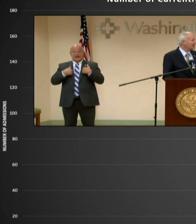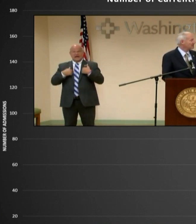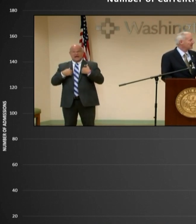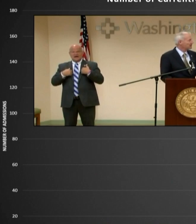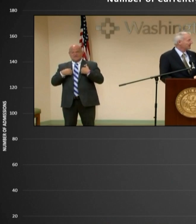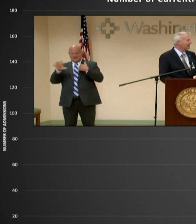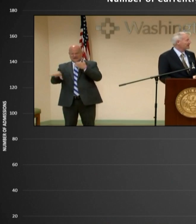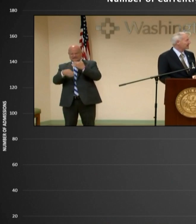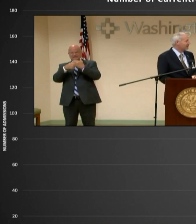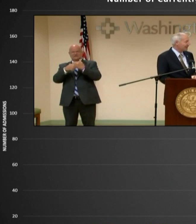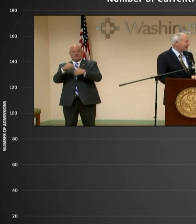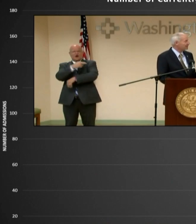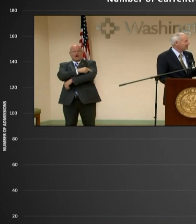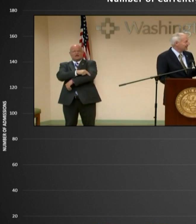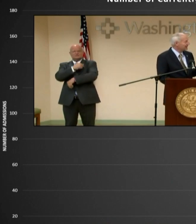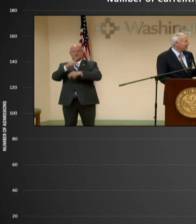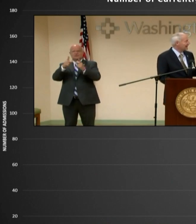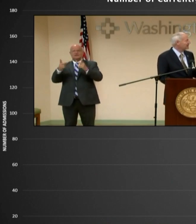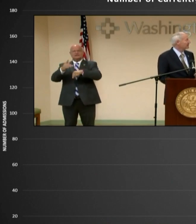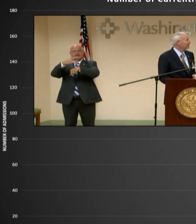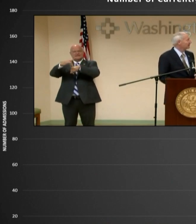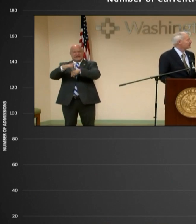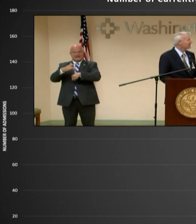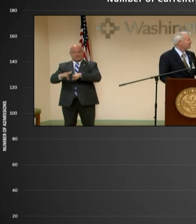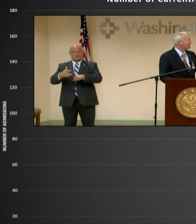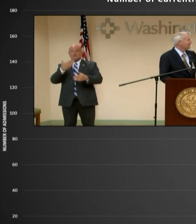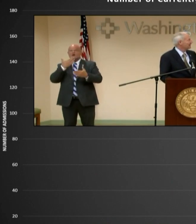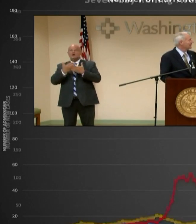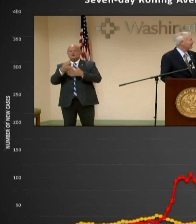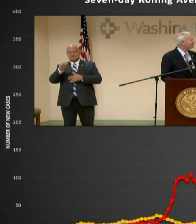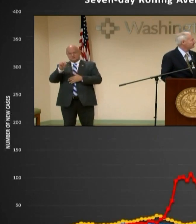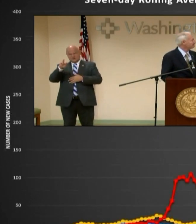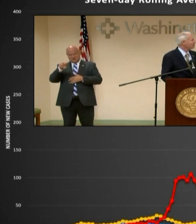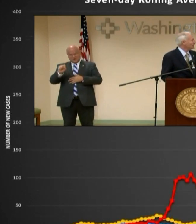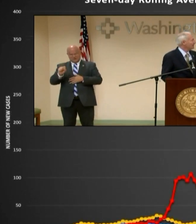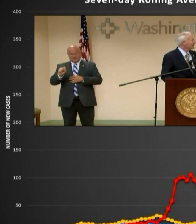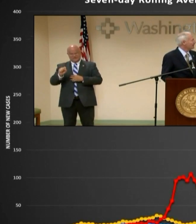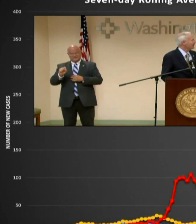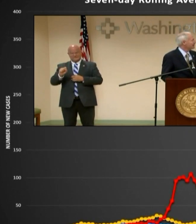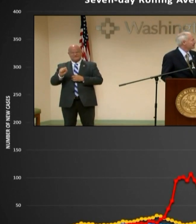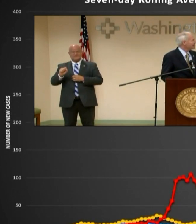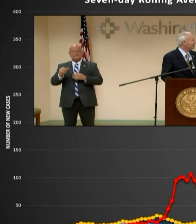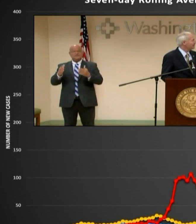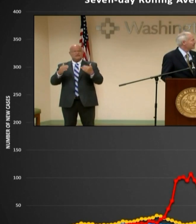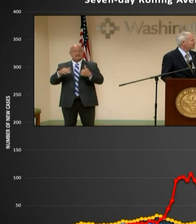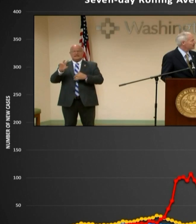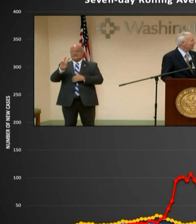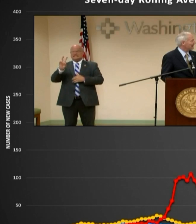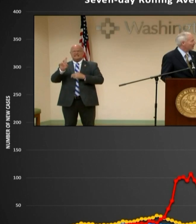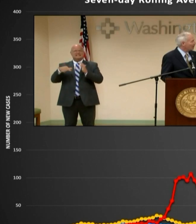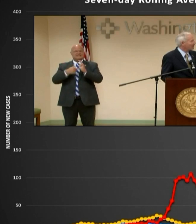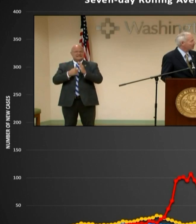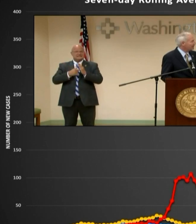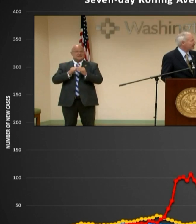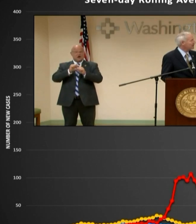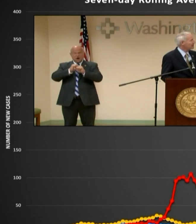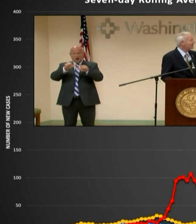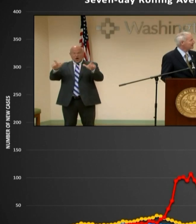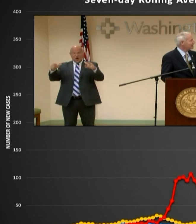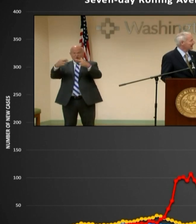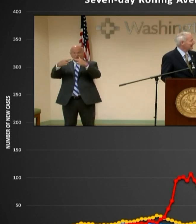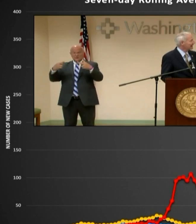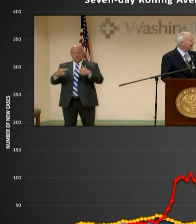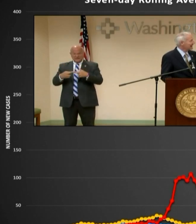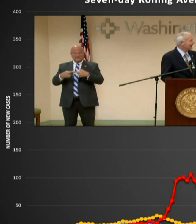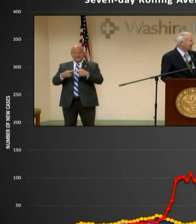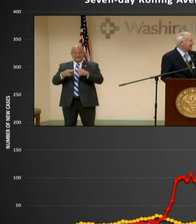additional hospital space that's available. That's good news. And then this is by all the regions